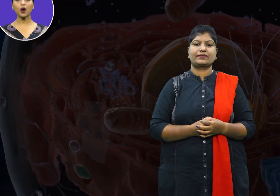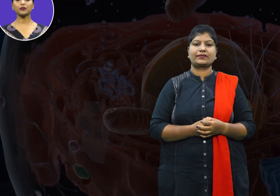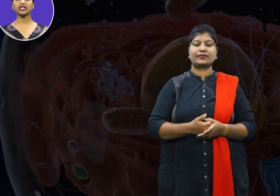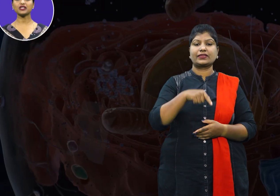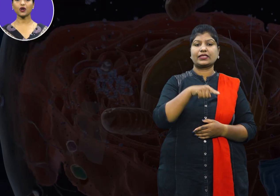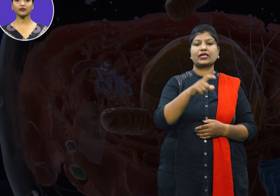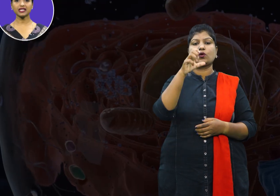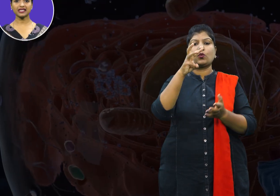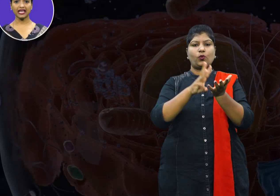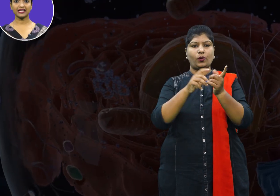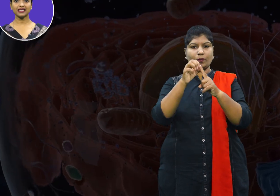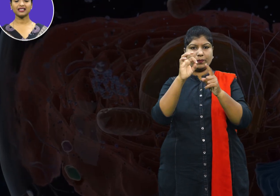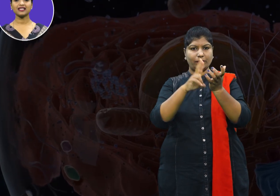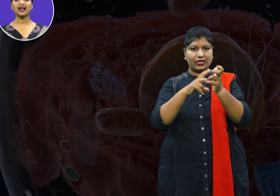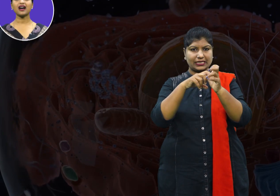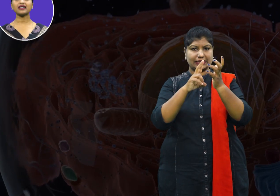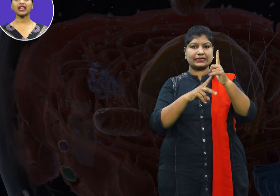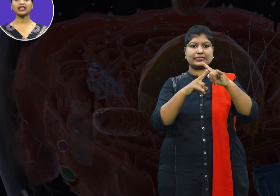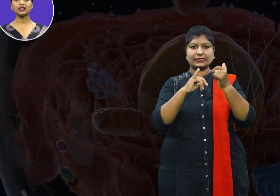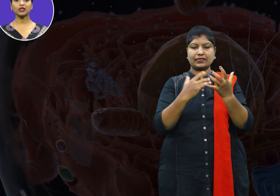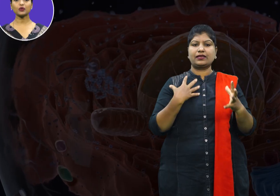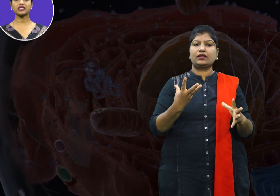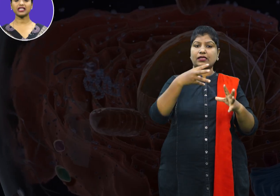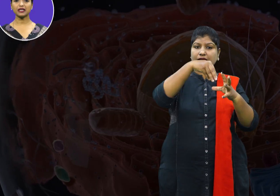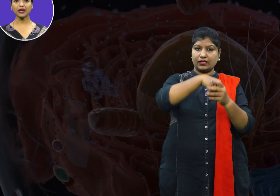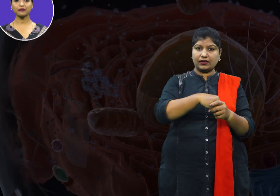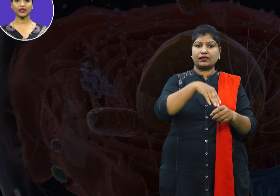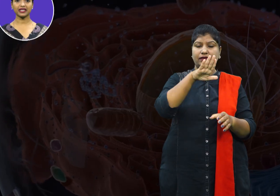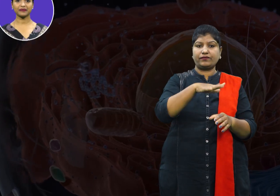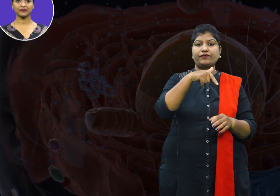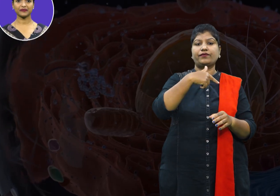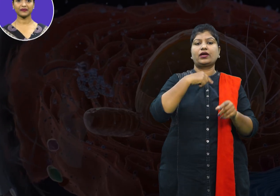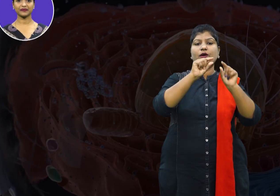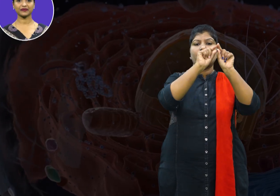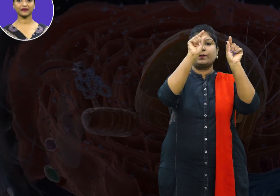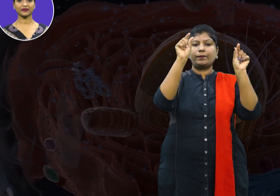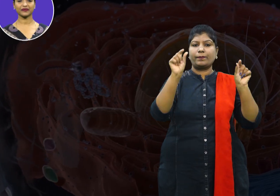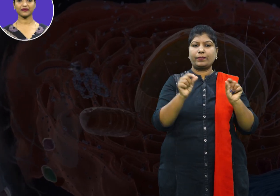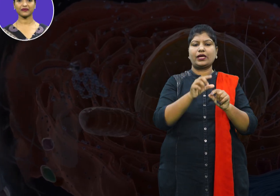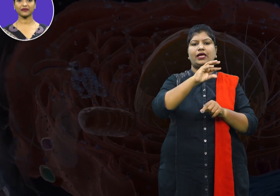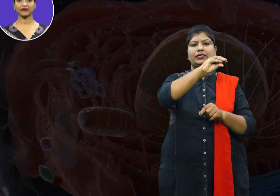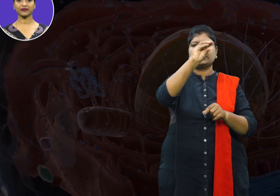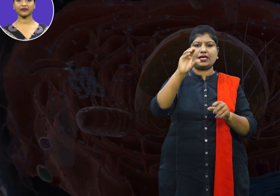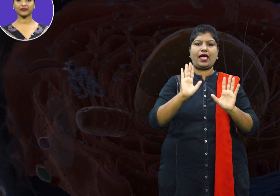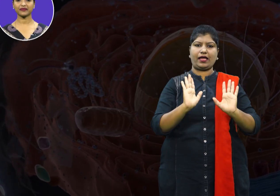The components of the cell are enclosed in a membrane.